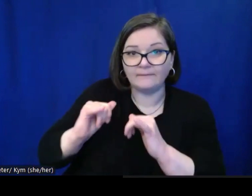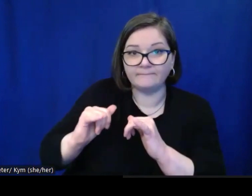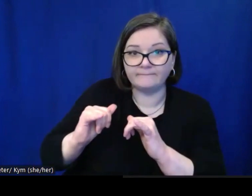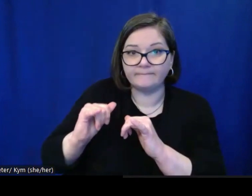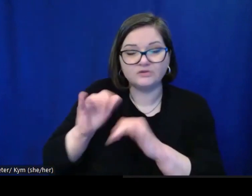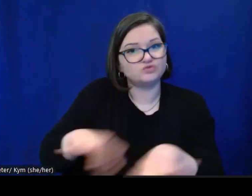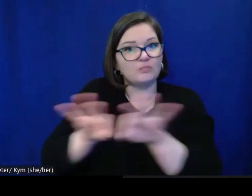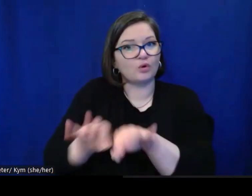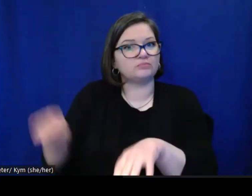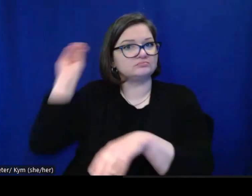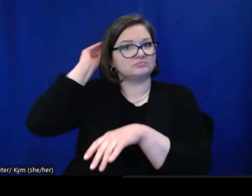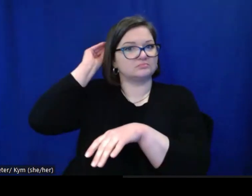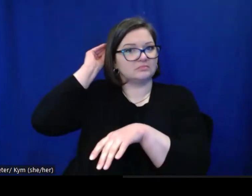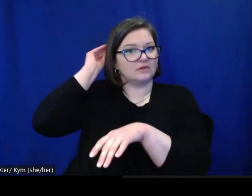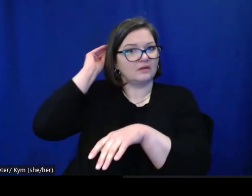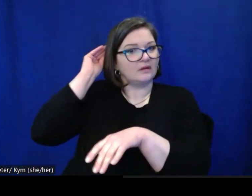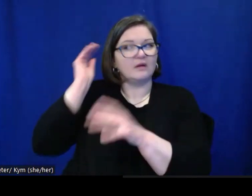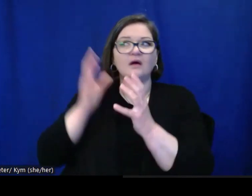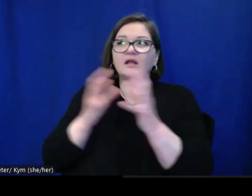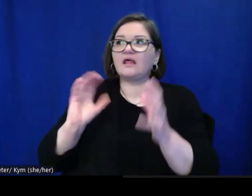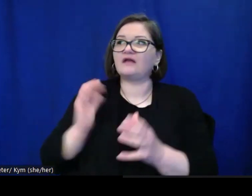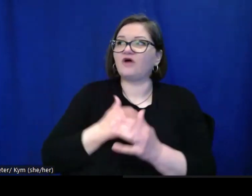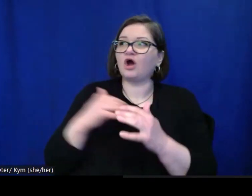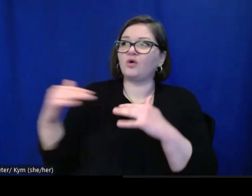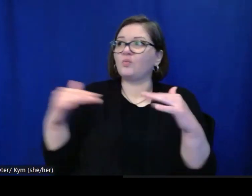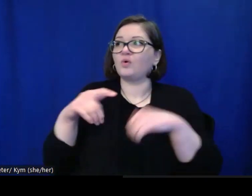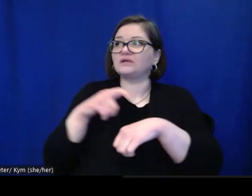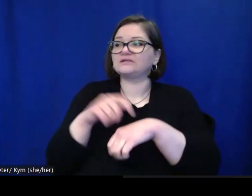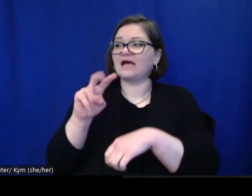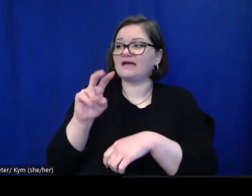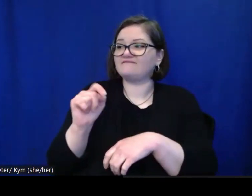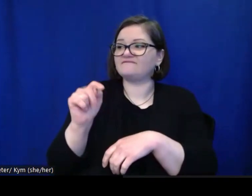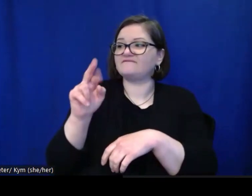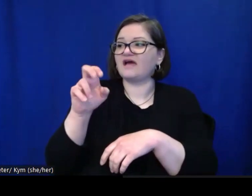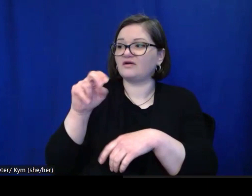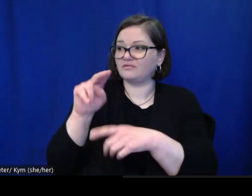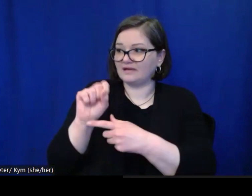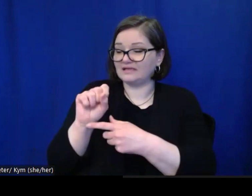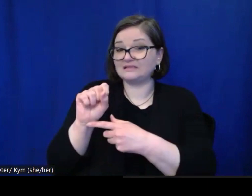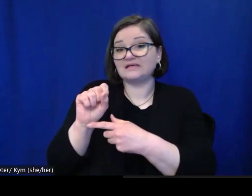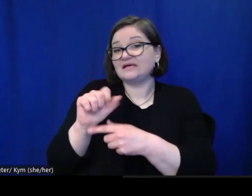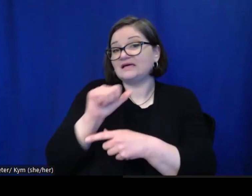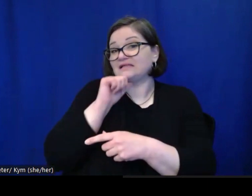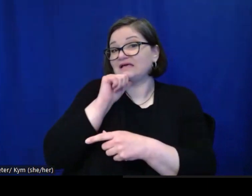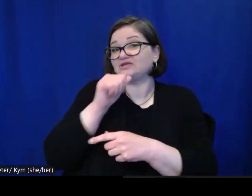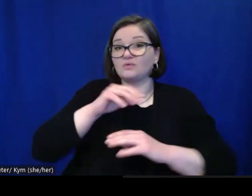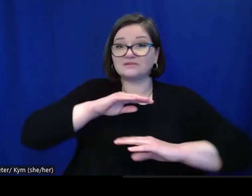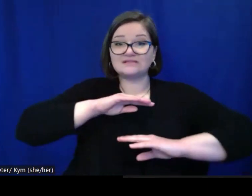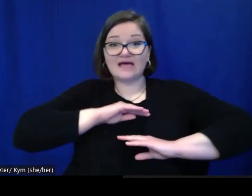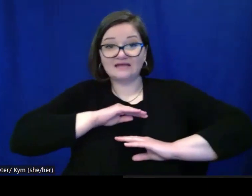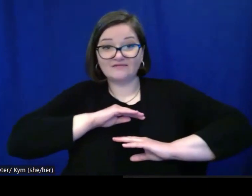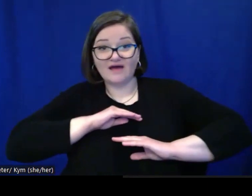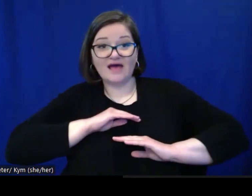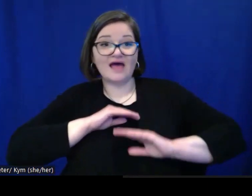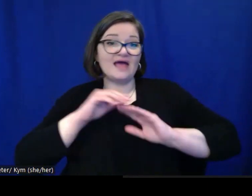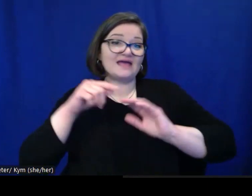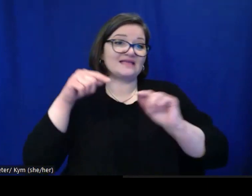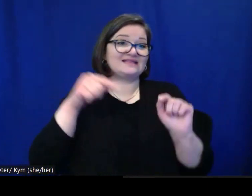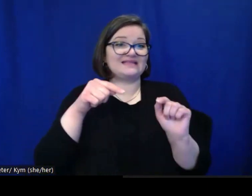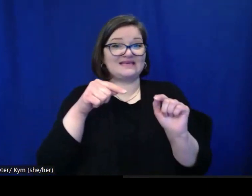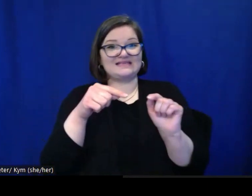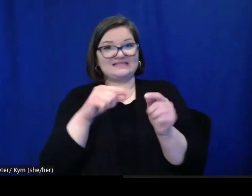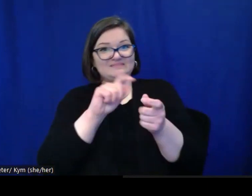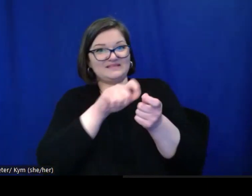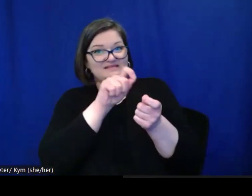that in mind, is a lot of our wartime veterans, even though they don't meet this designation here, they